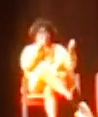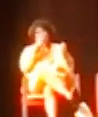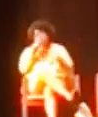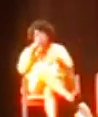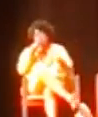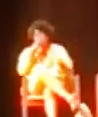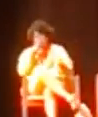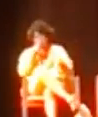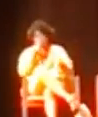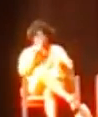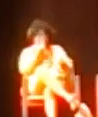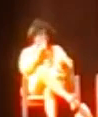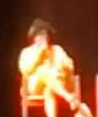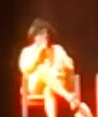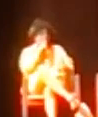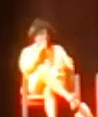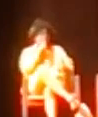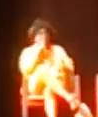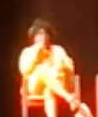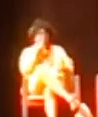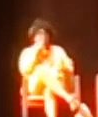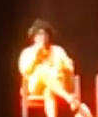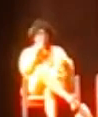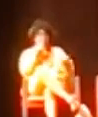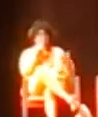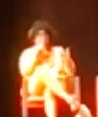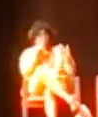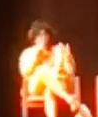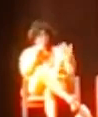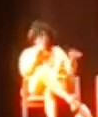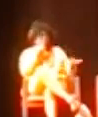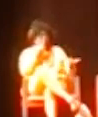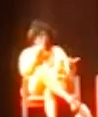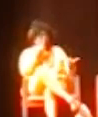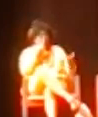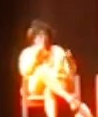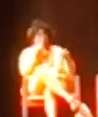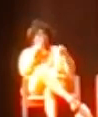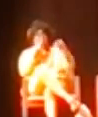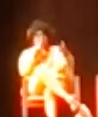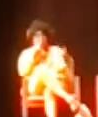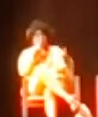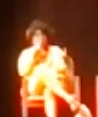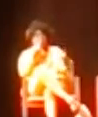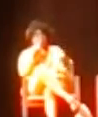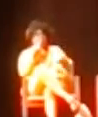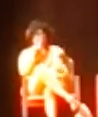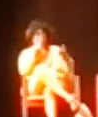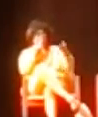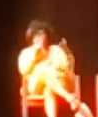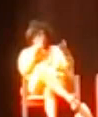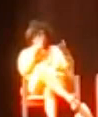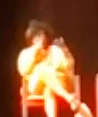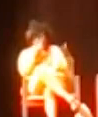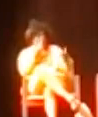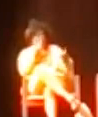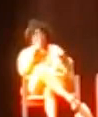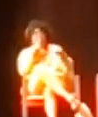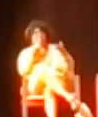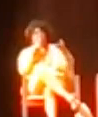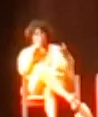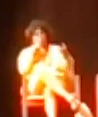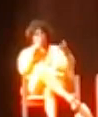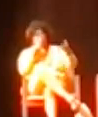the non-white theater practitioners. And I think it's just amazing that the indigenous